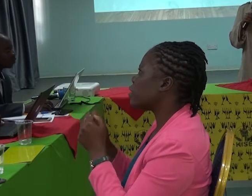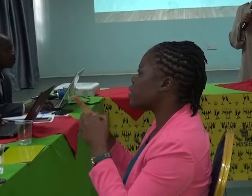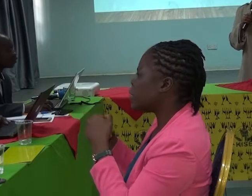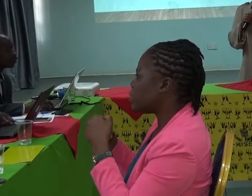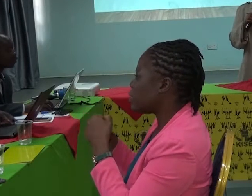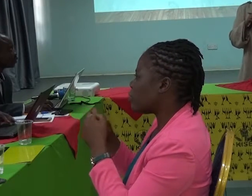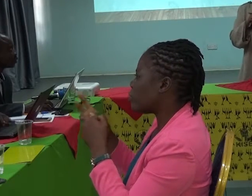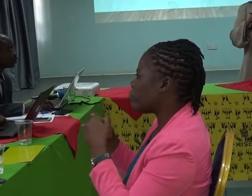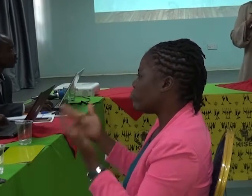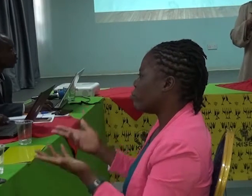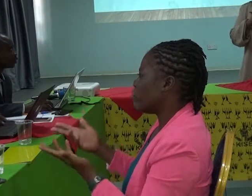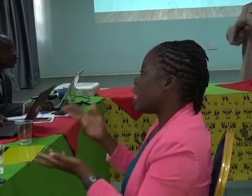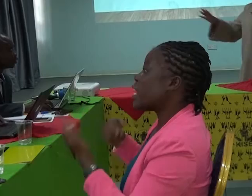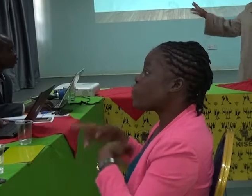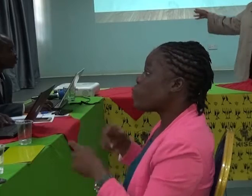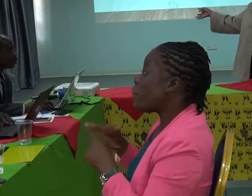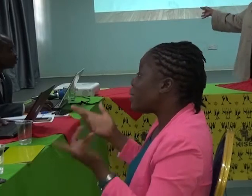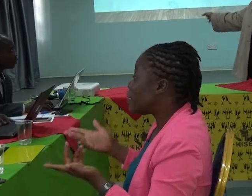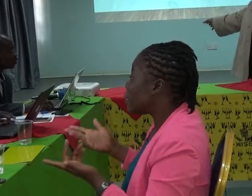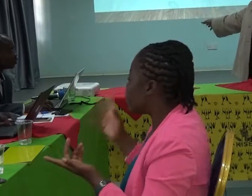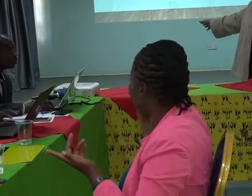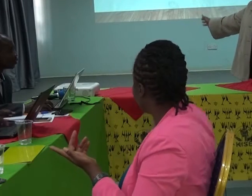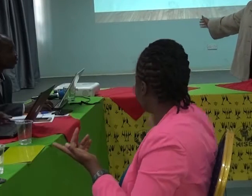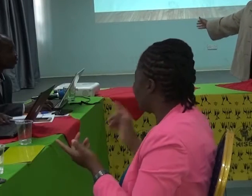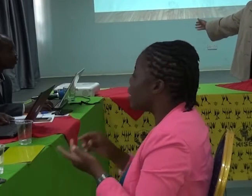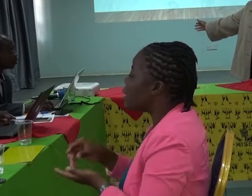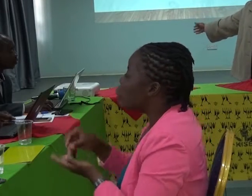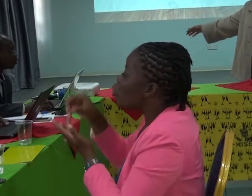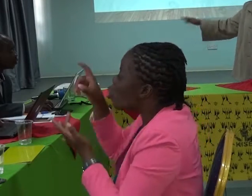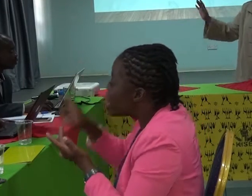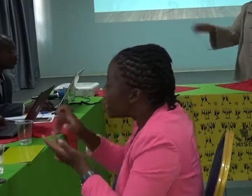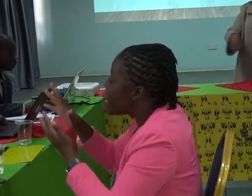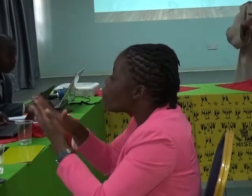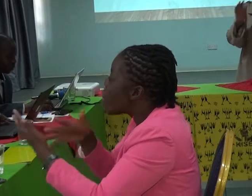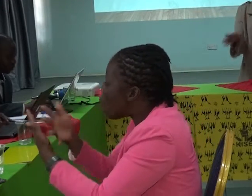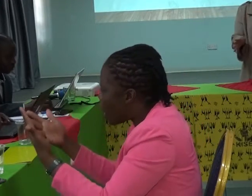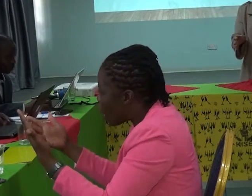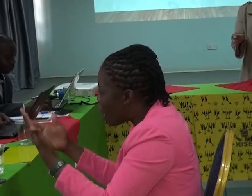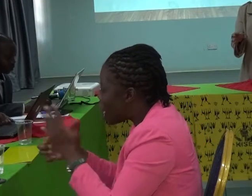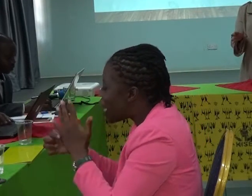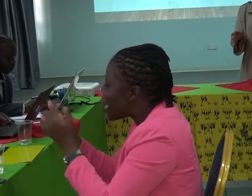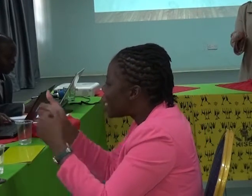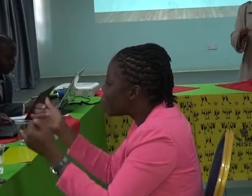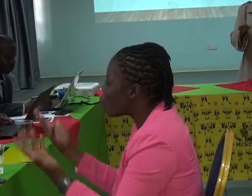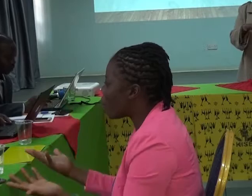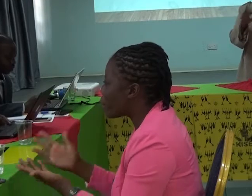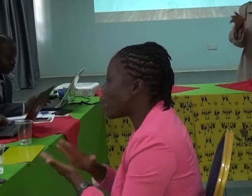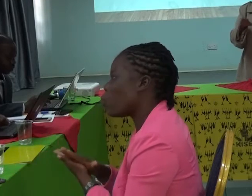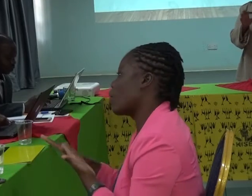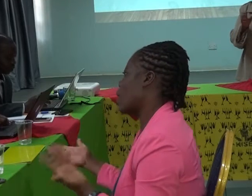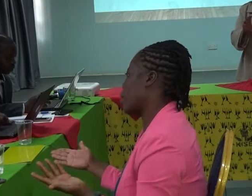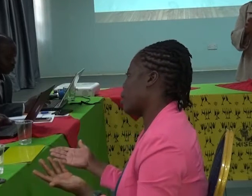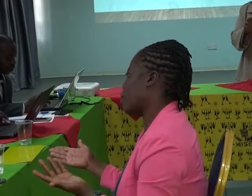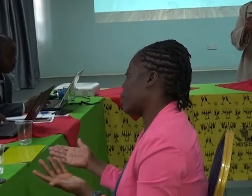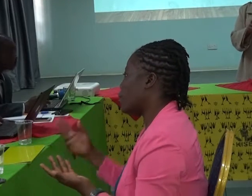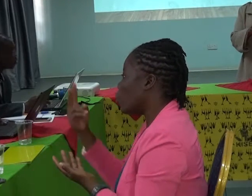the other policy. I'm coming to it. I'm saying the special needs framework, the guidelines never cooked. Yeah. Yeah, so somehow